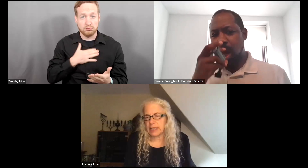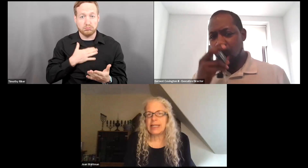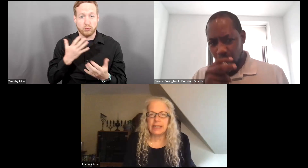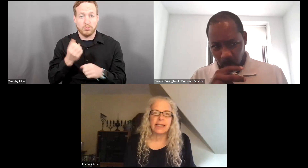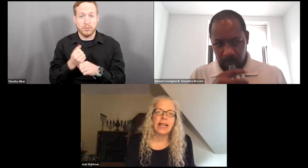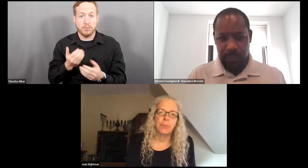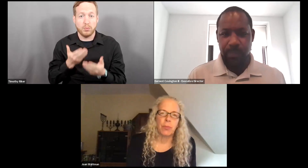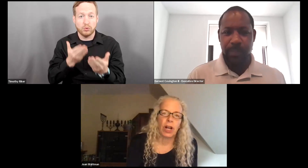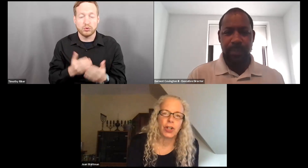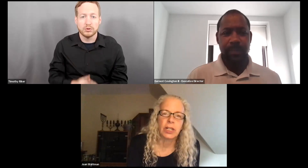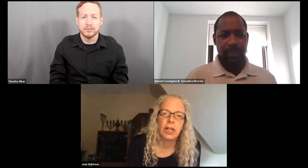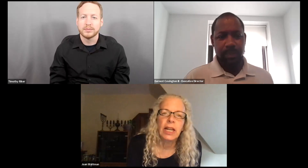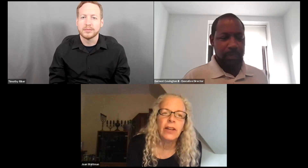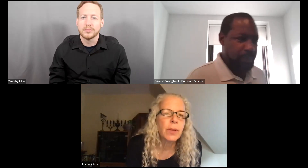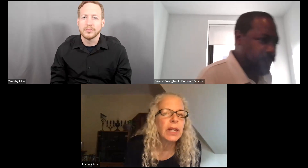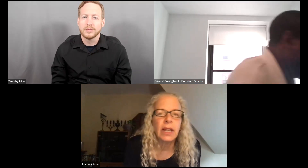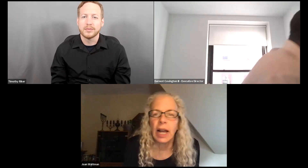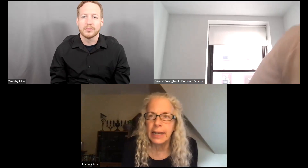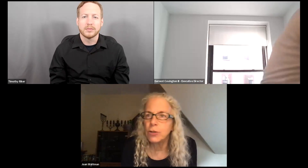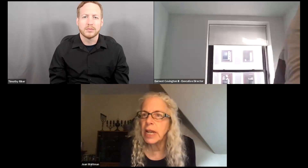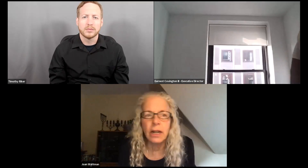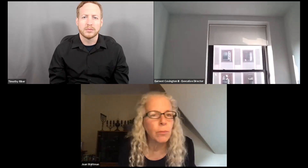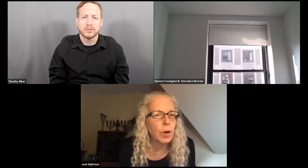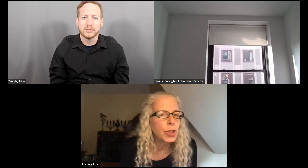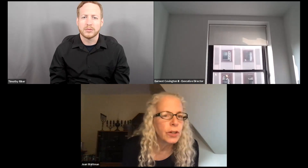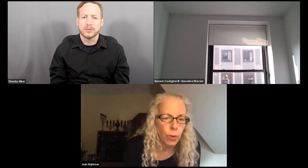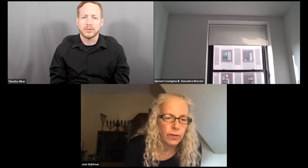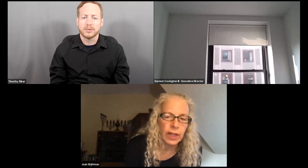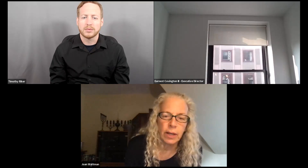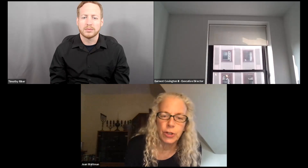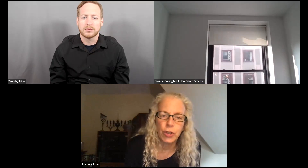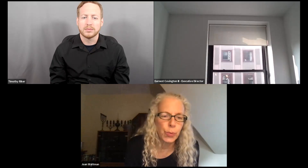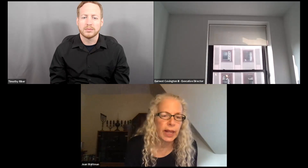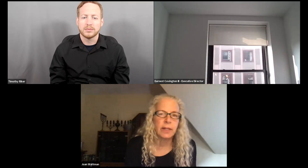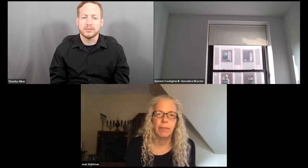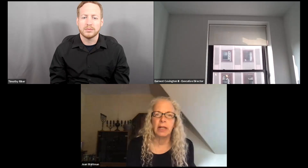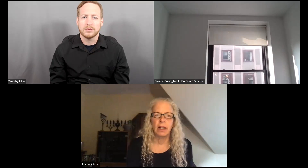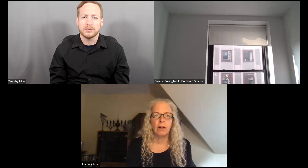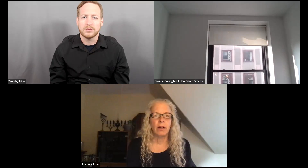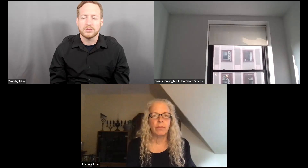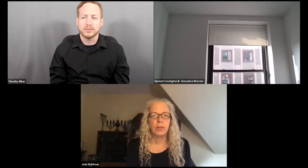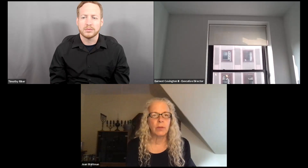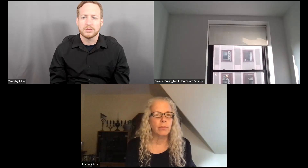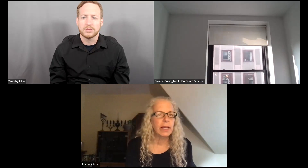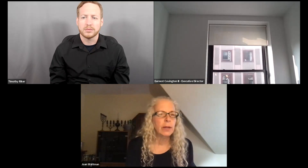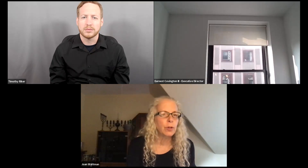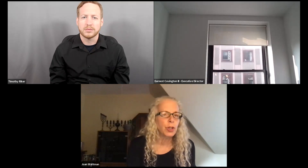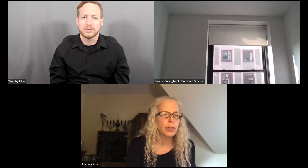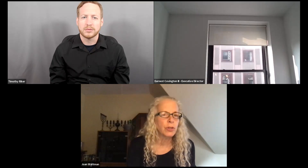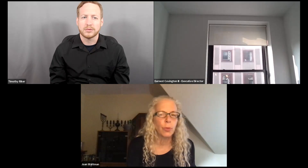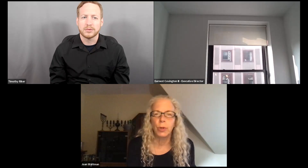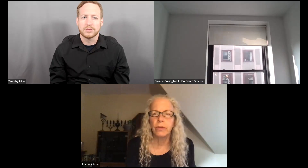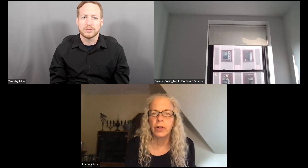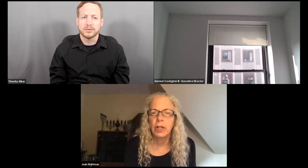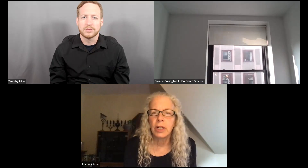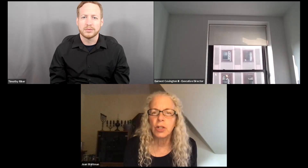about this needs assessment project. If somebody, I'd entertain a motion if one of the commissioners would like to make a motion or